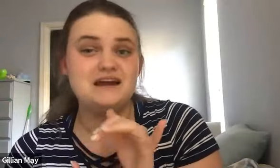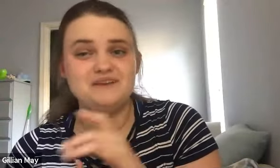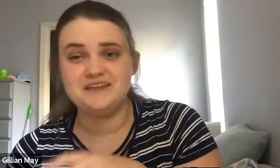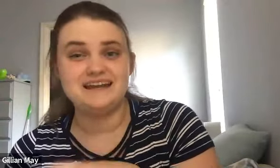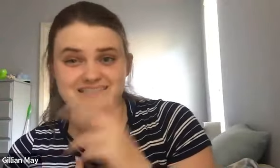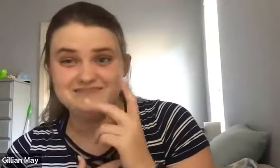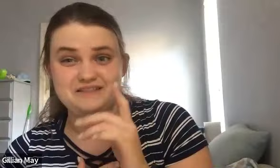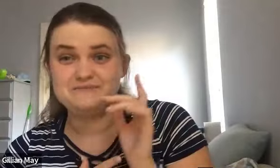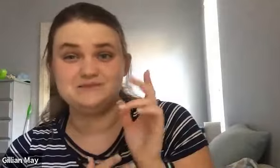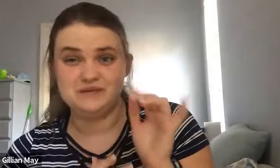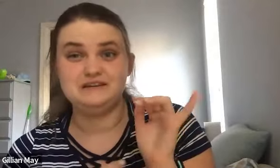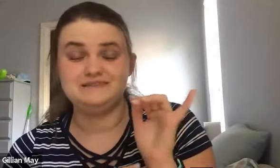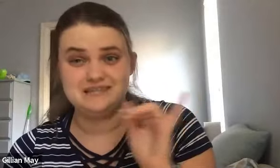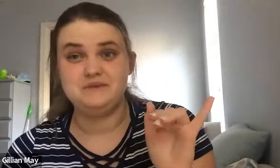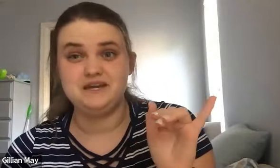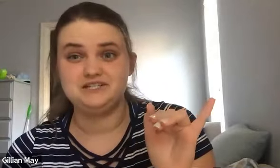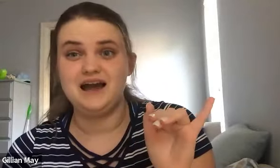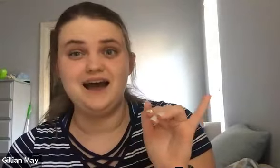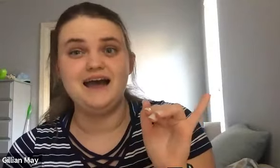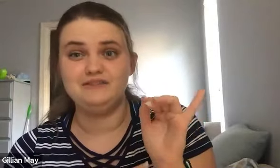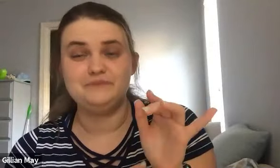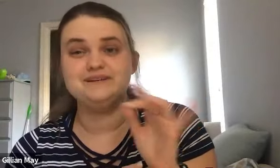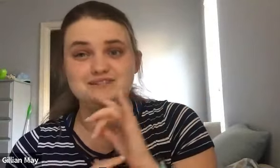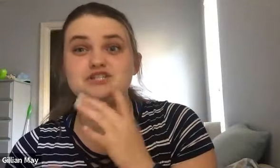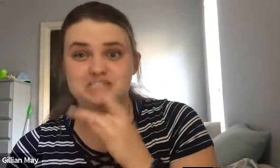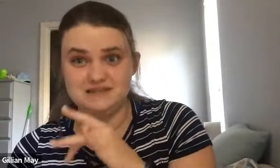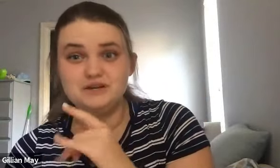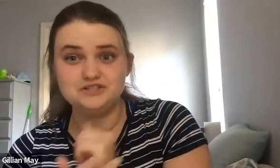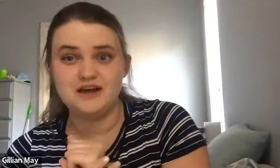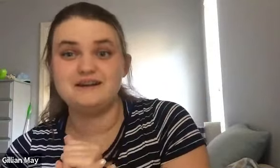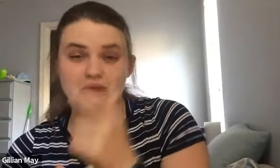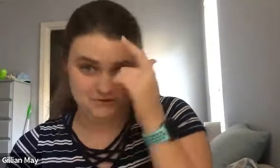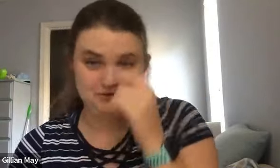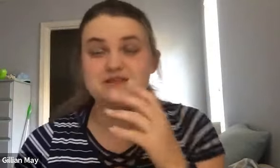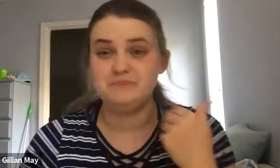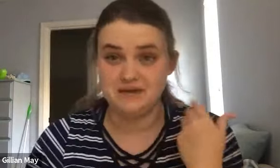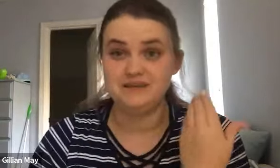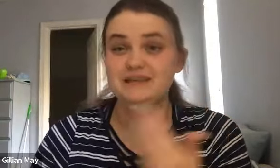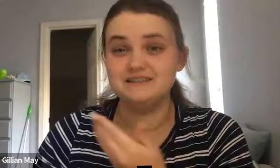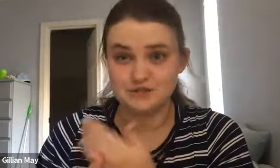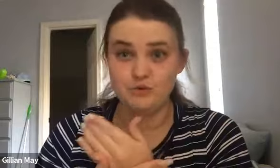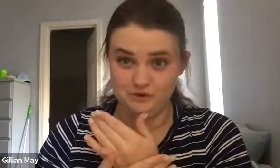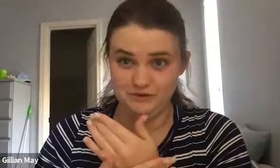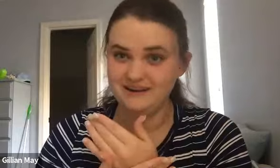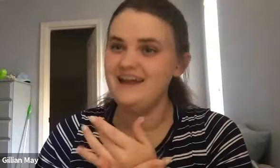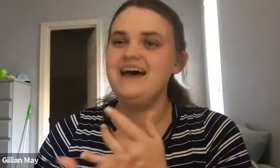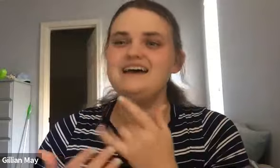not mean that I identify them as being the same age. I look at my sister as she's the middle child and my brother's the baby. He's the spoiled one. And